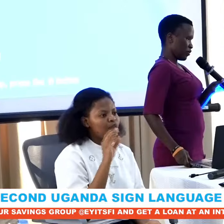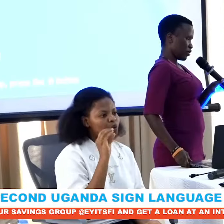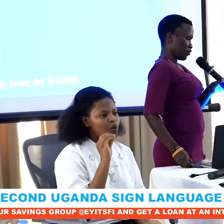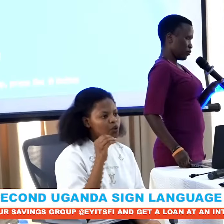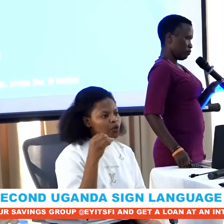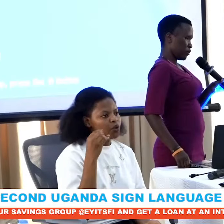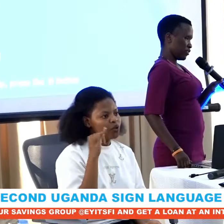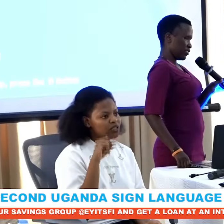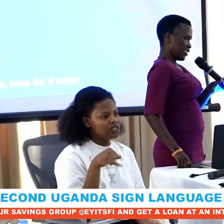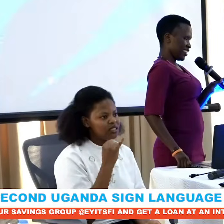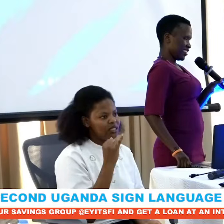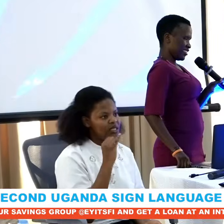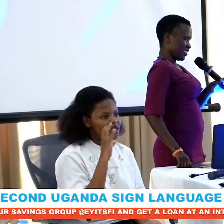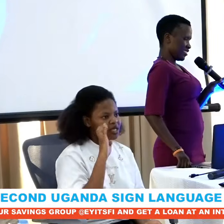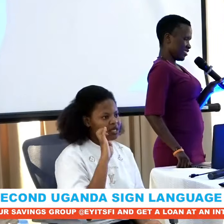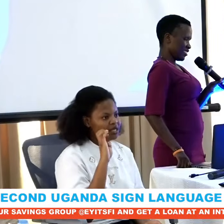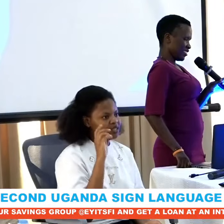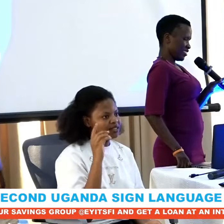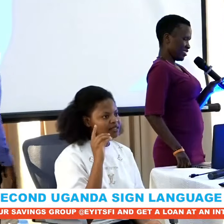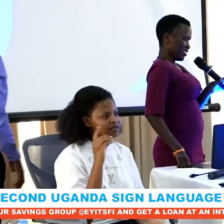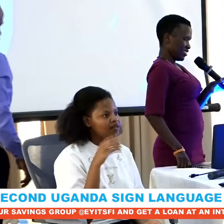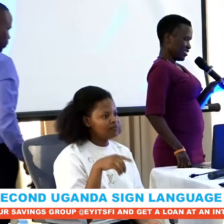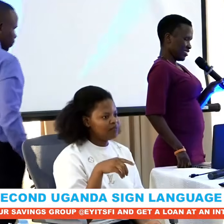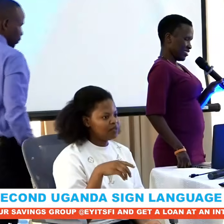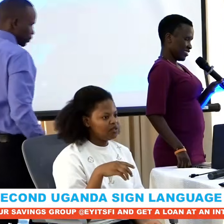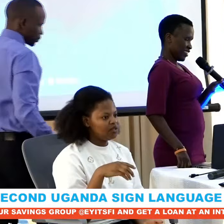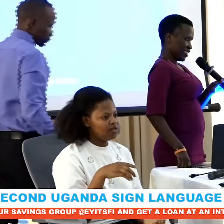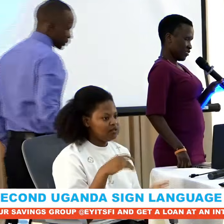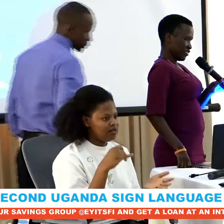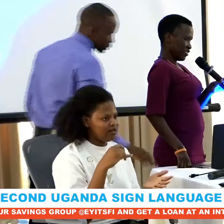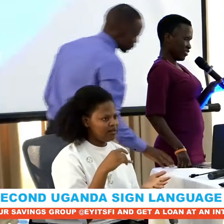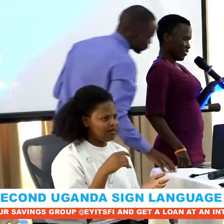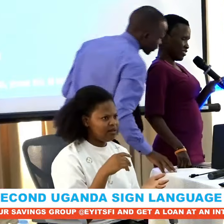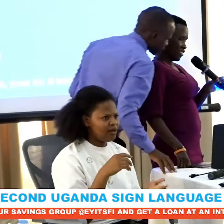I'm going to present,